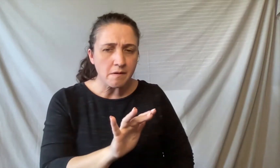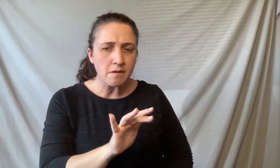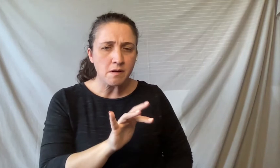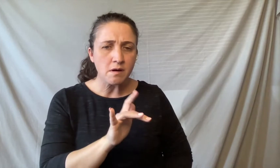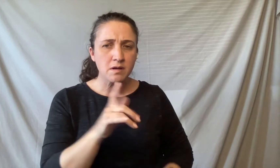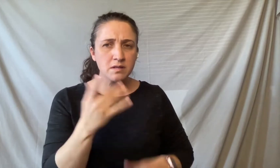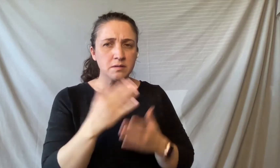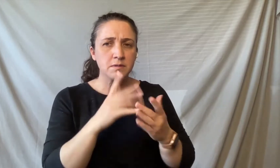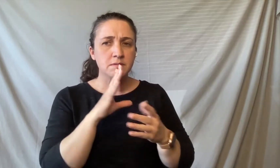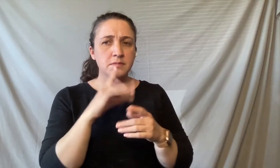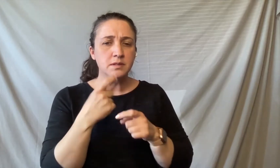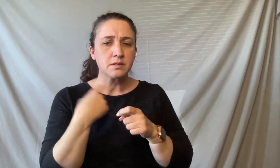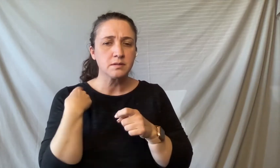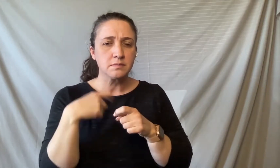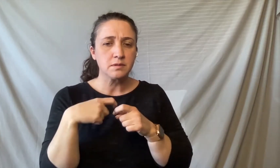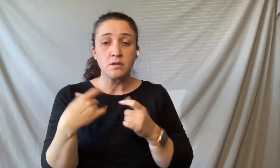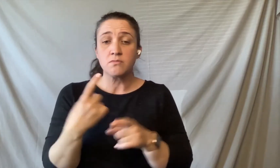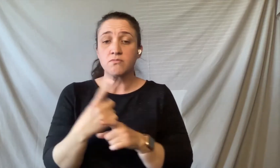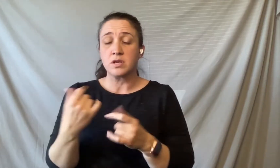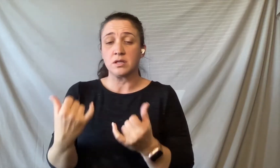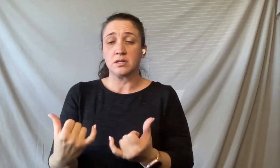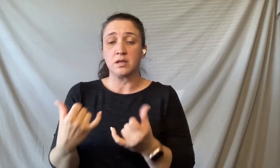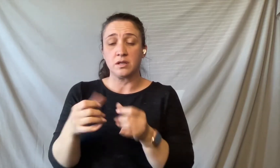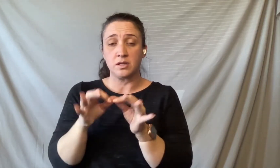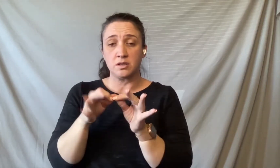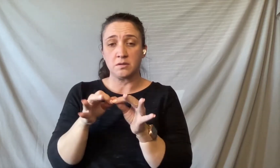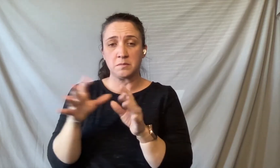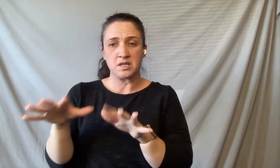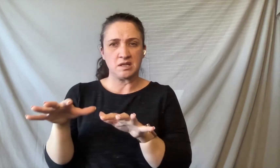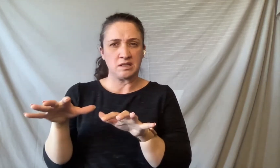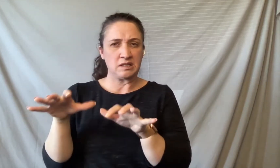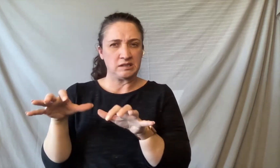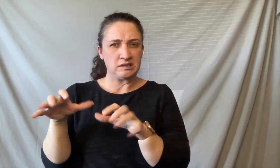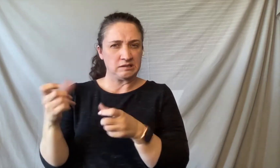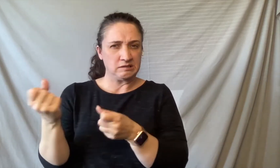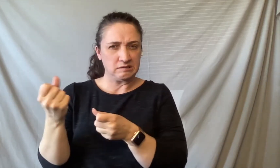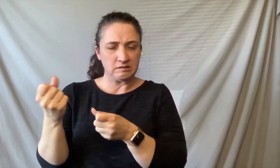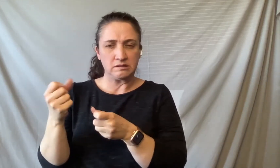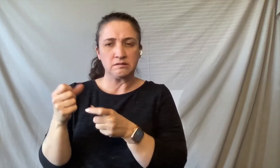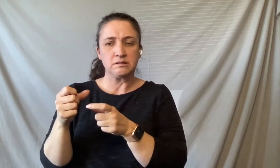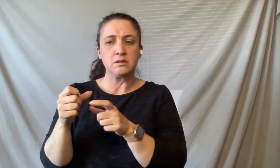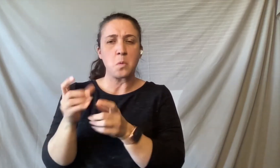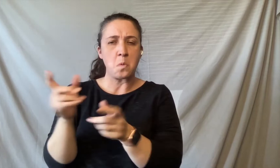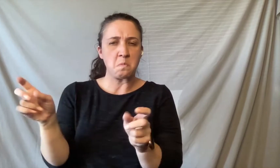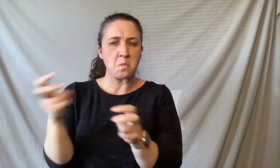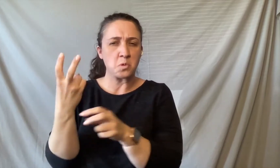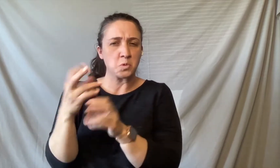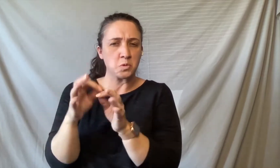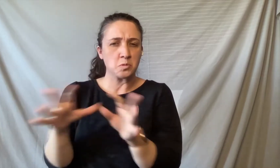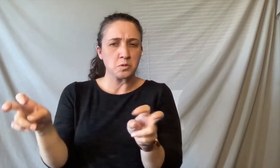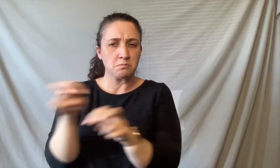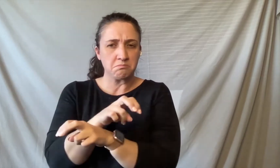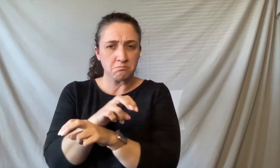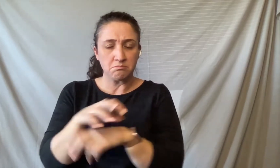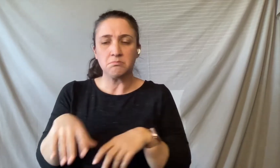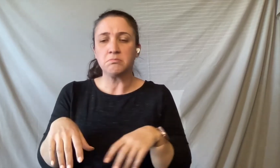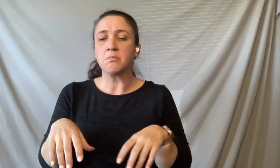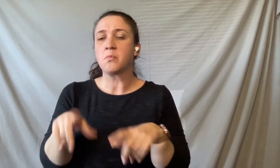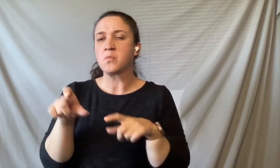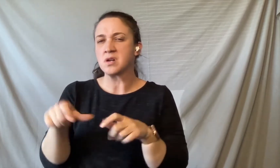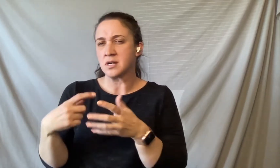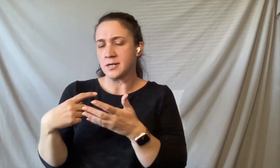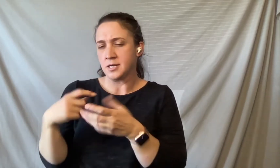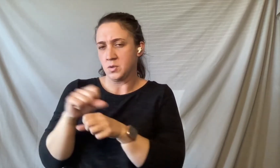Okay, right now the interpretation sees temporarily on the language side, two interpreters are going to be placed in because we need to work this in